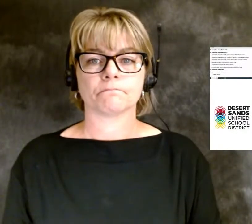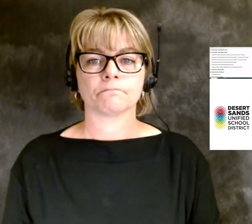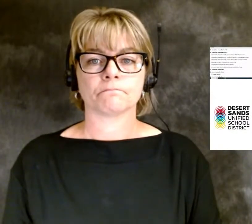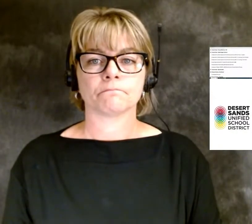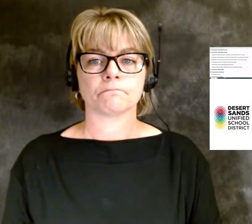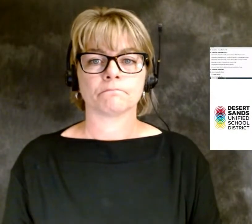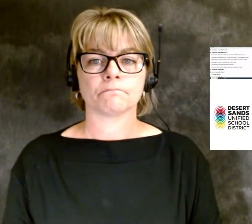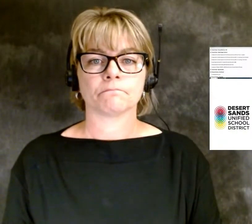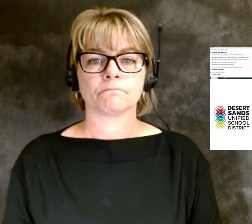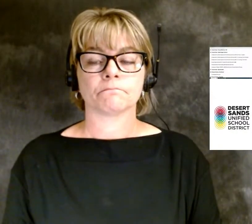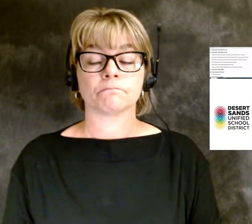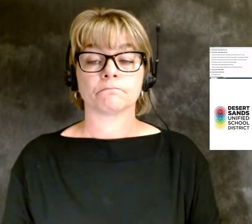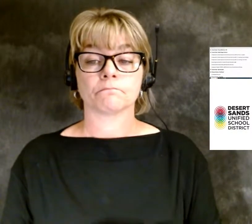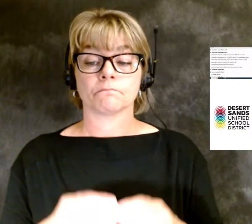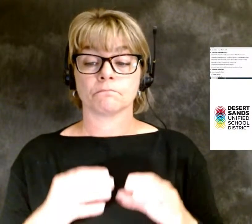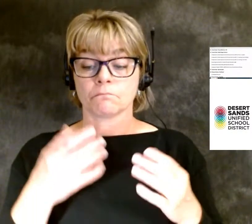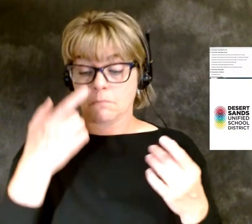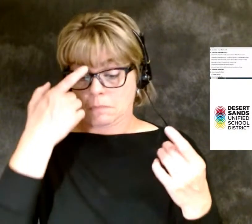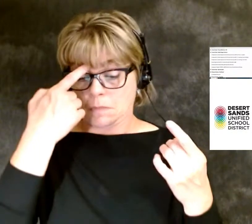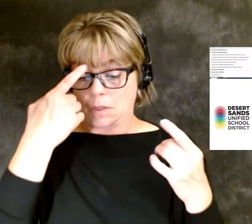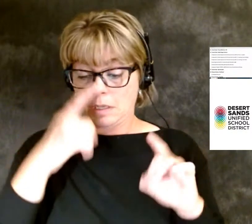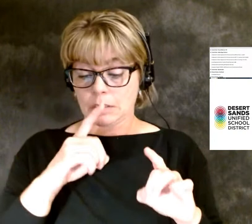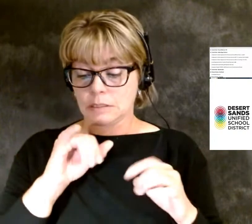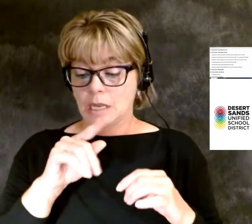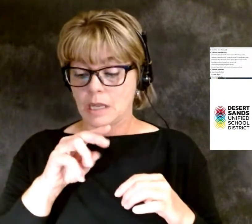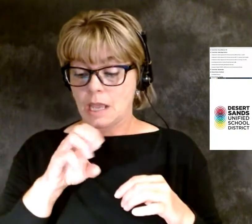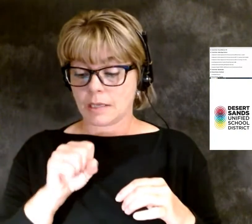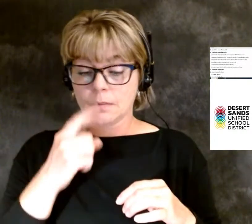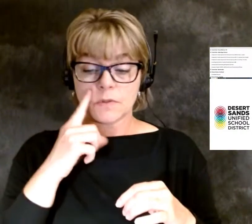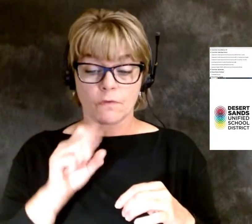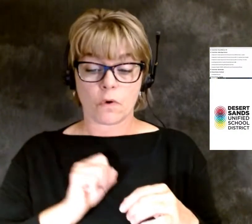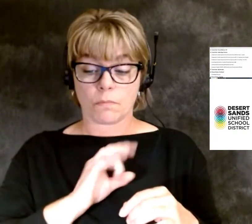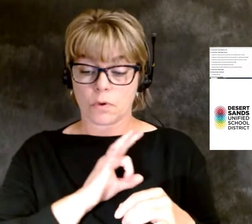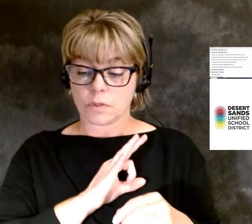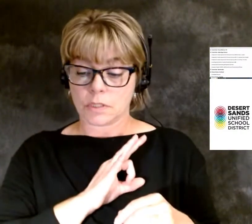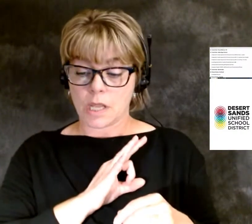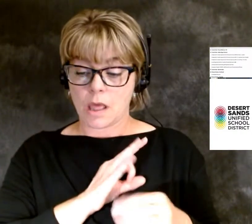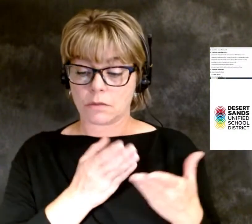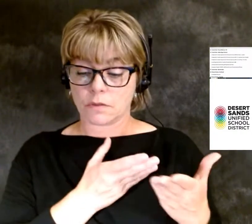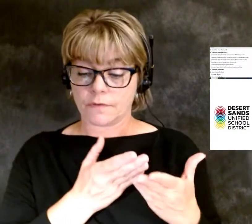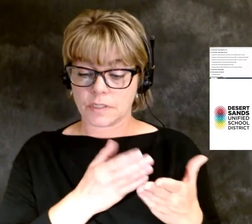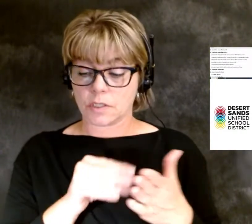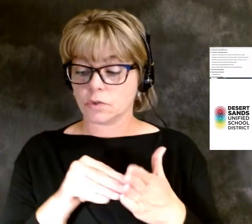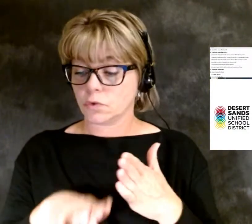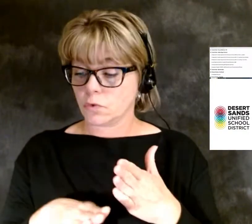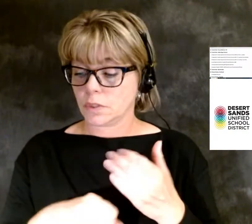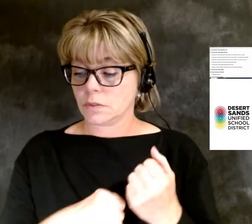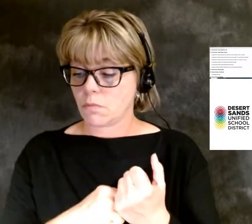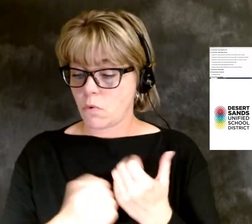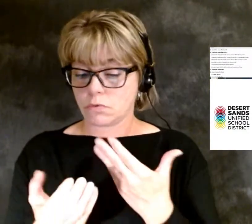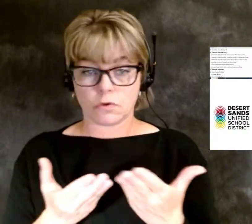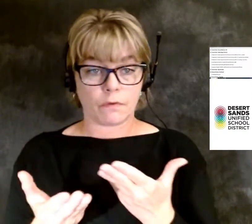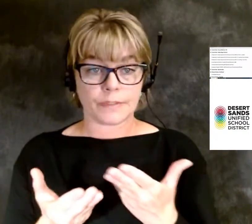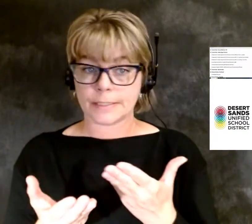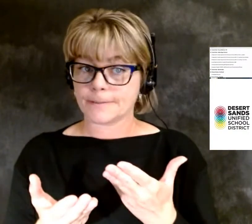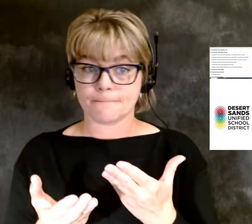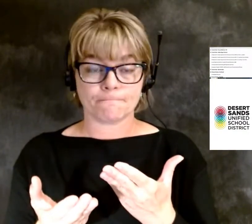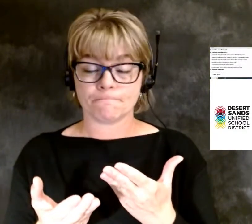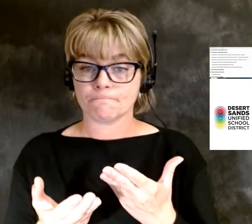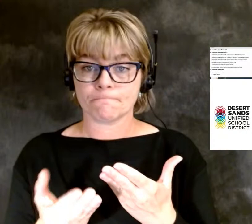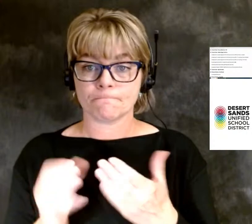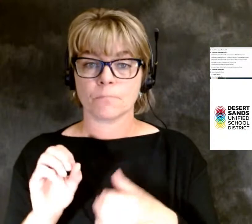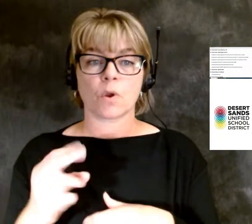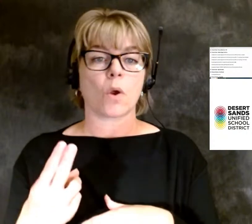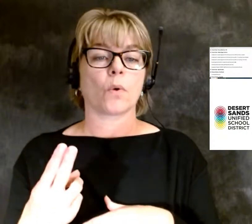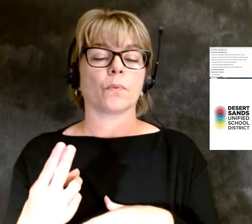And there are no consent items for personnel services, consent items, student support services. Oh,